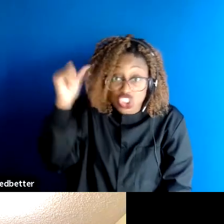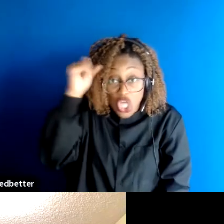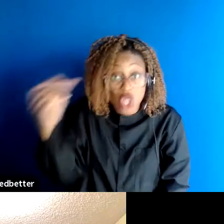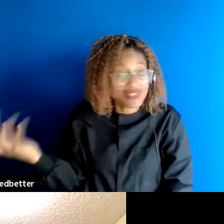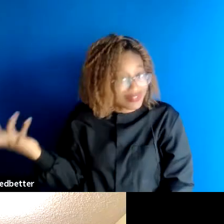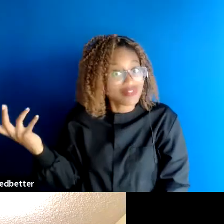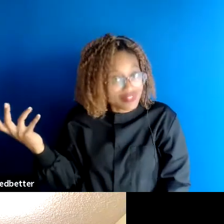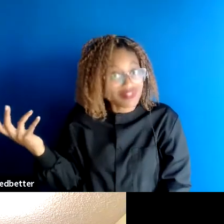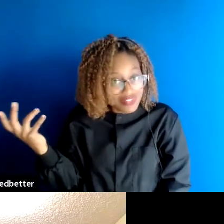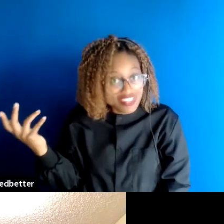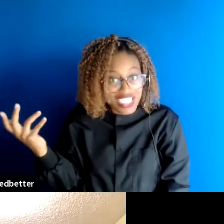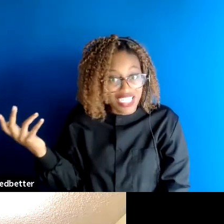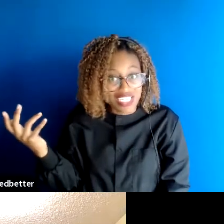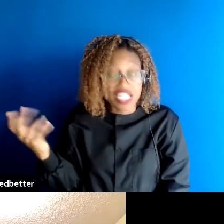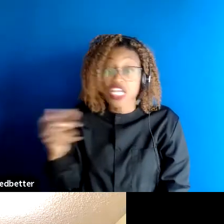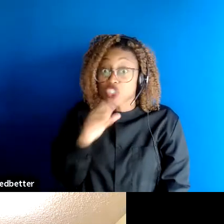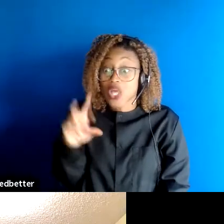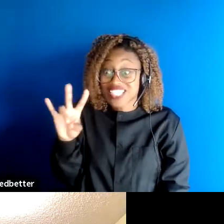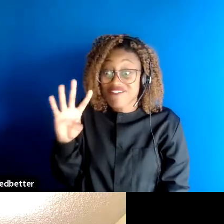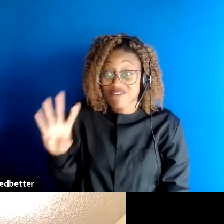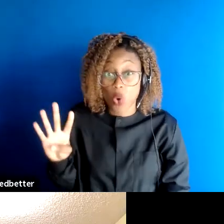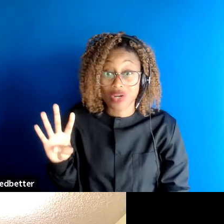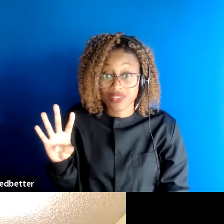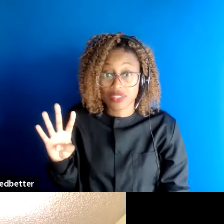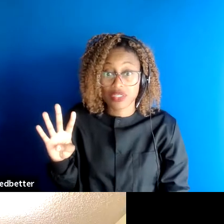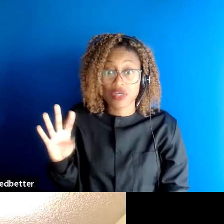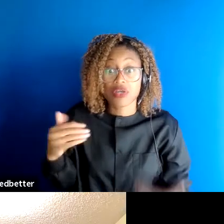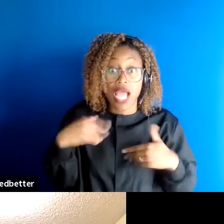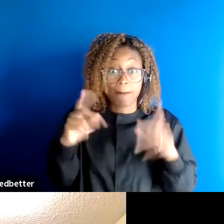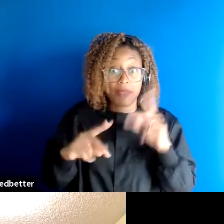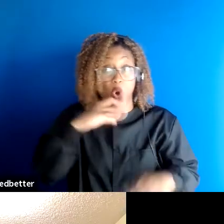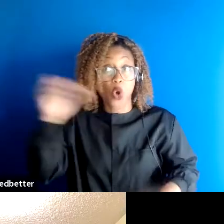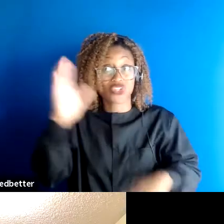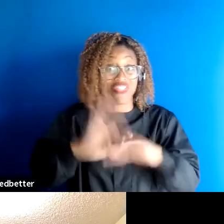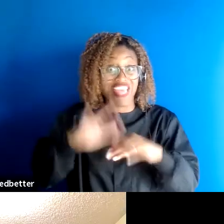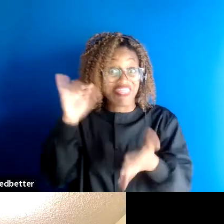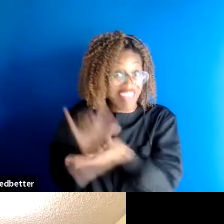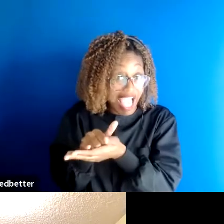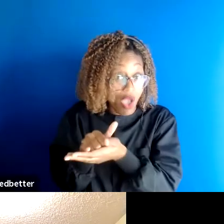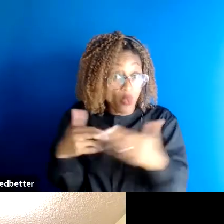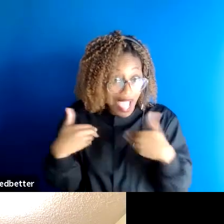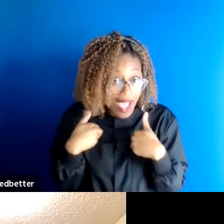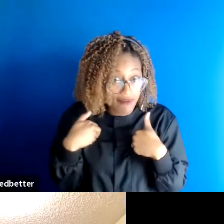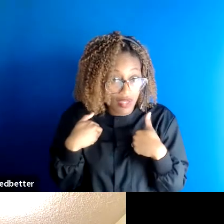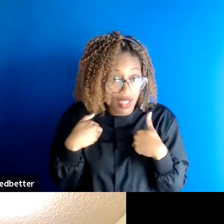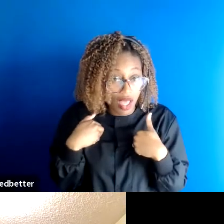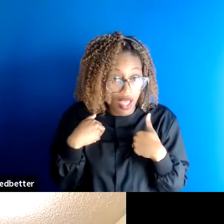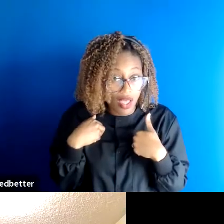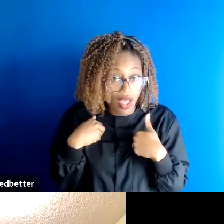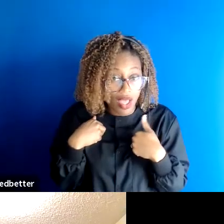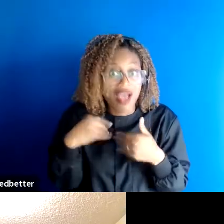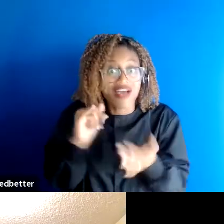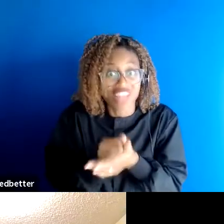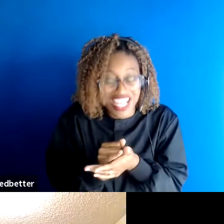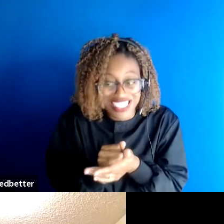he's 74. So, we have people who are older than that, that's happening. Then, on